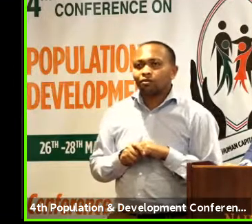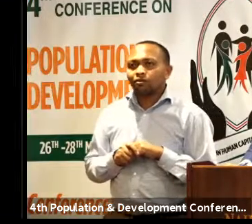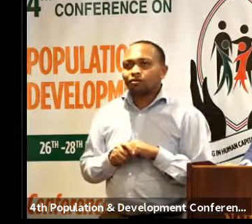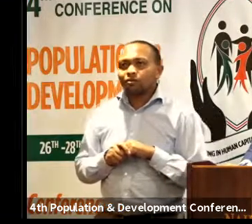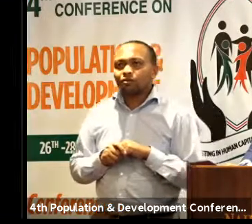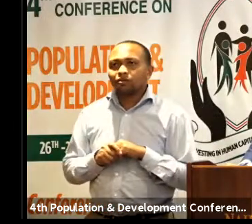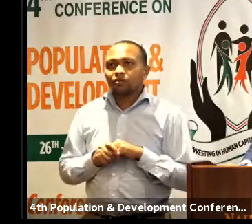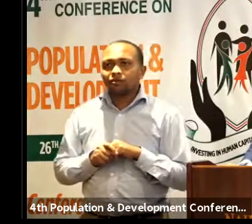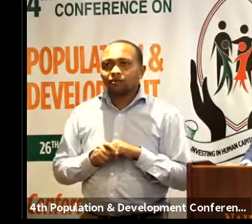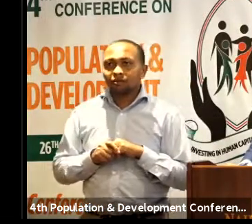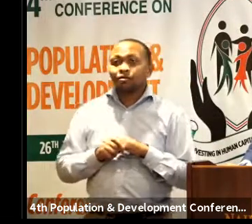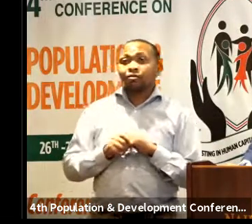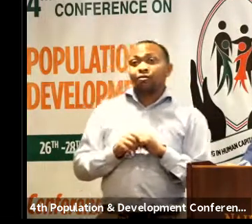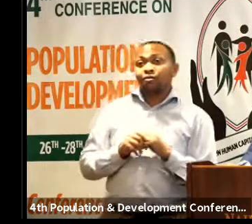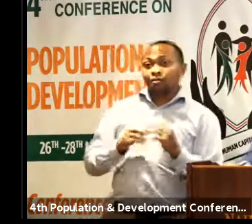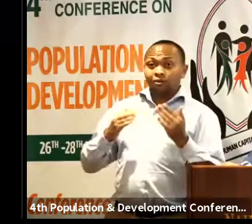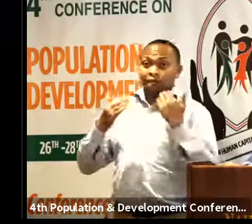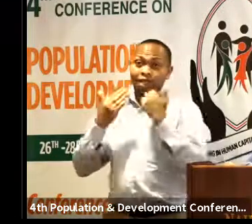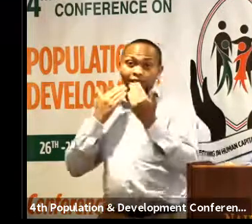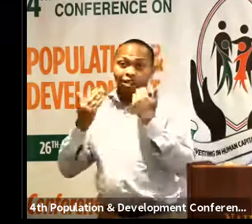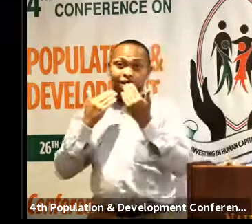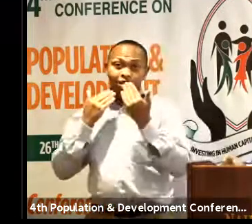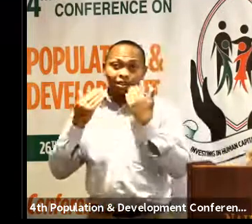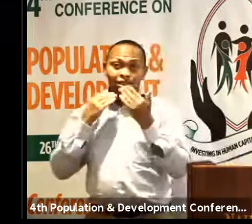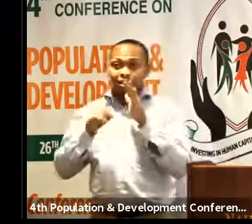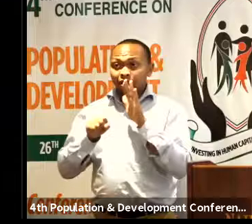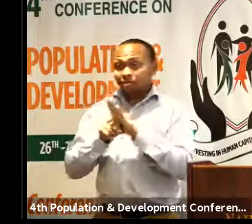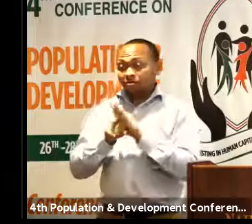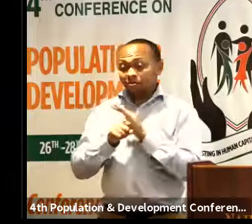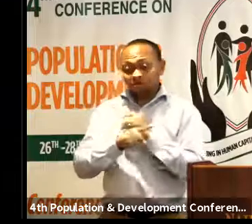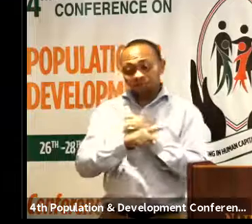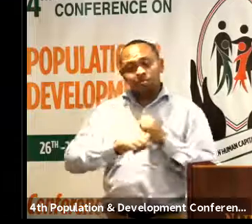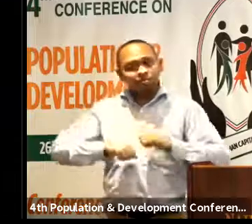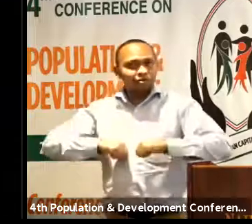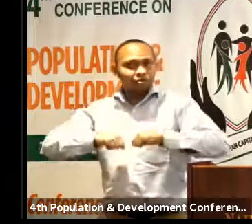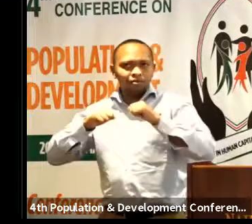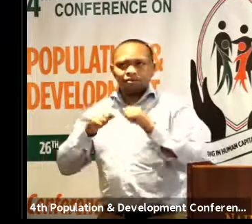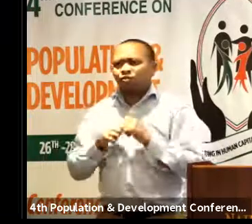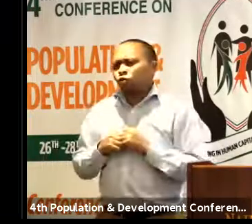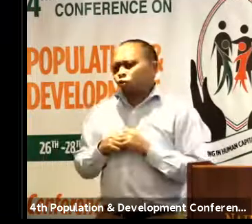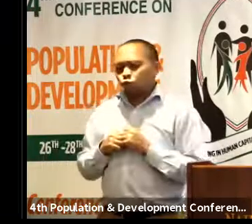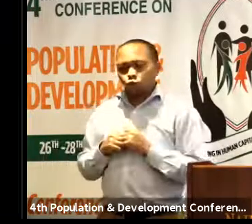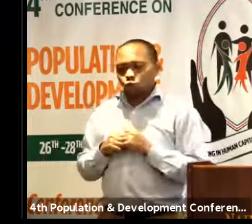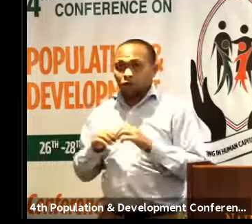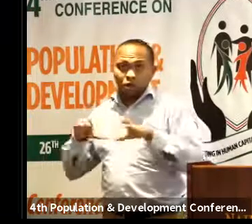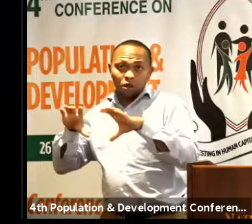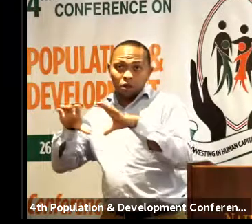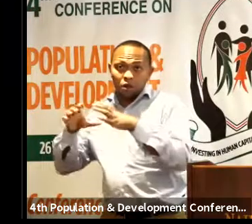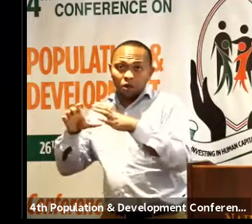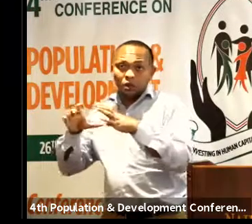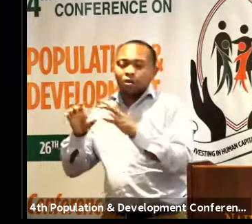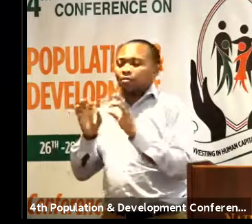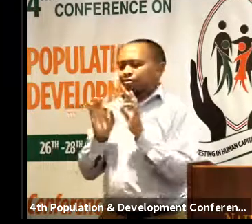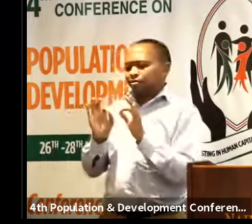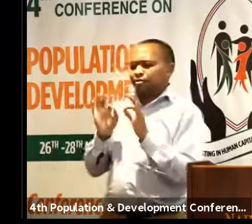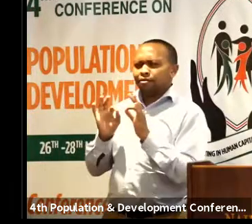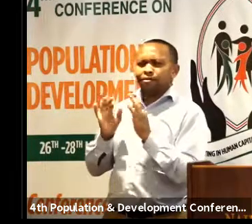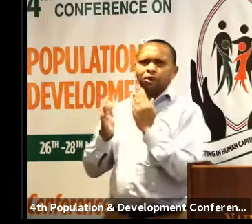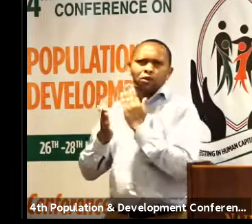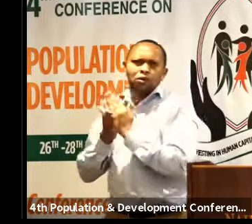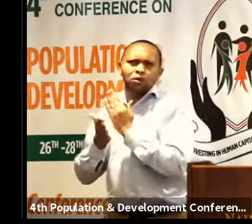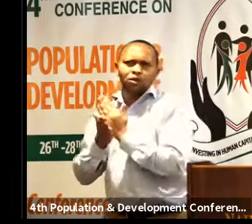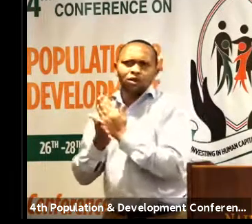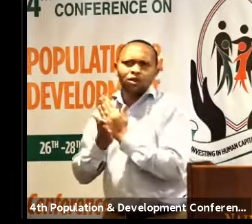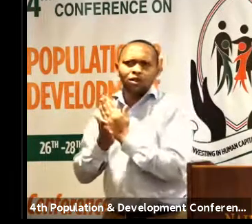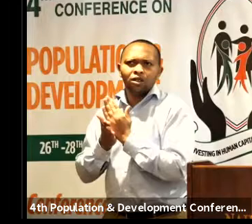Yeah, thank you very much. Thank you very much, Chair, for that. This was a very interesting session for sure. This is